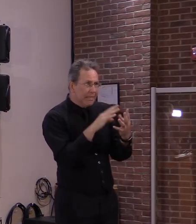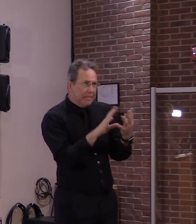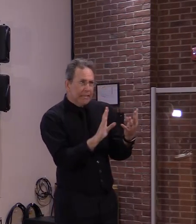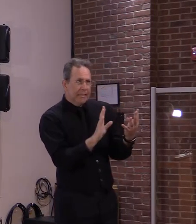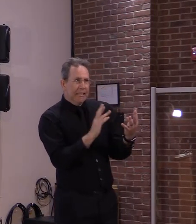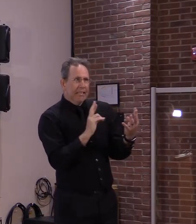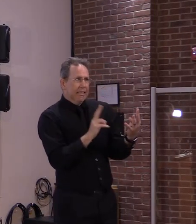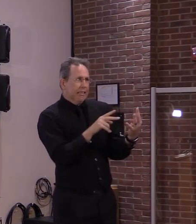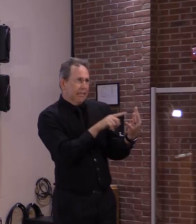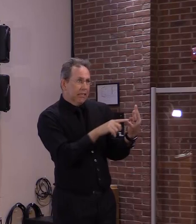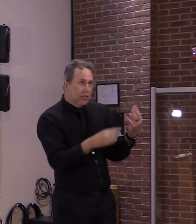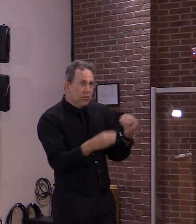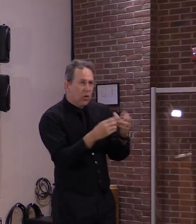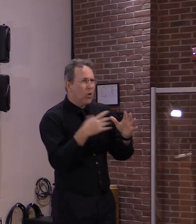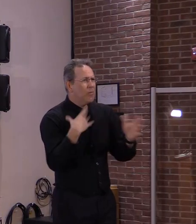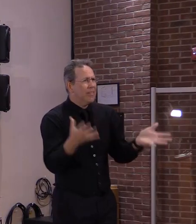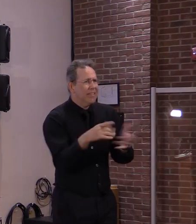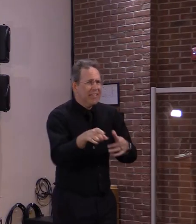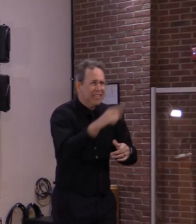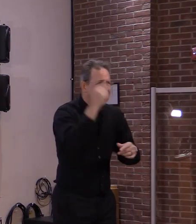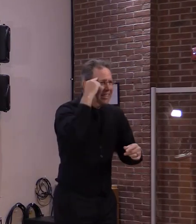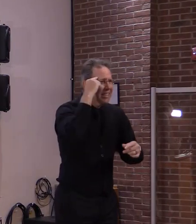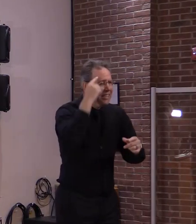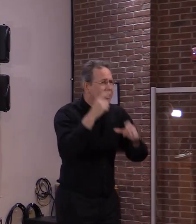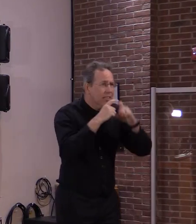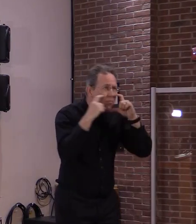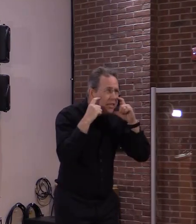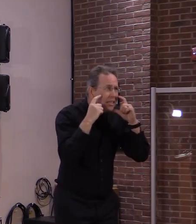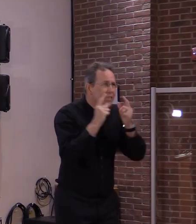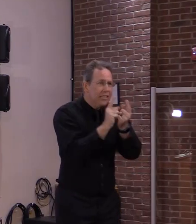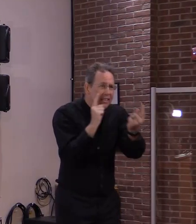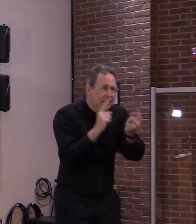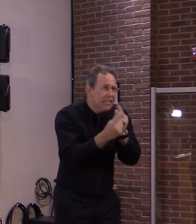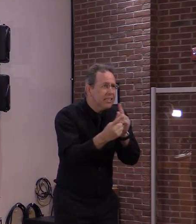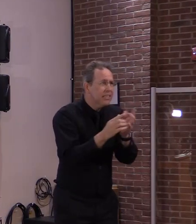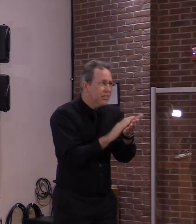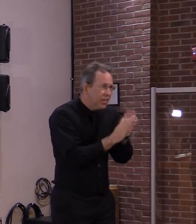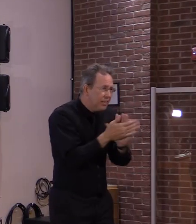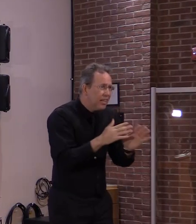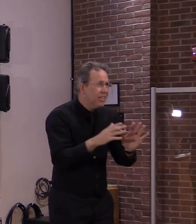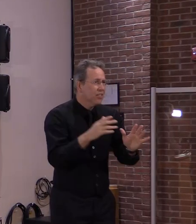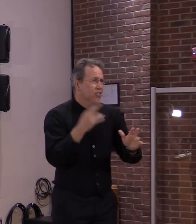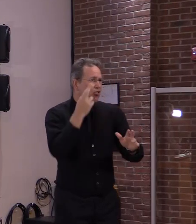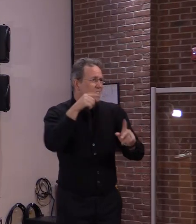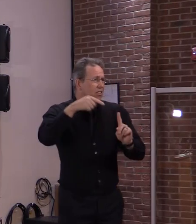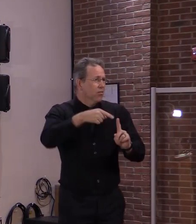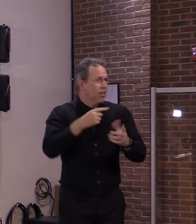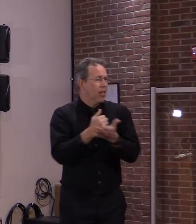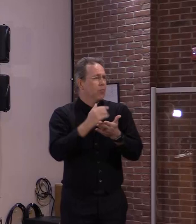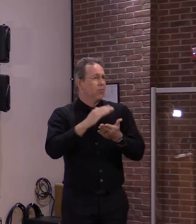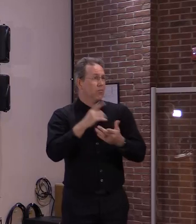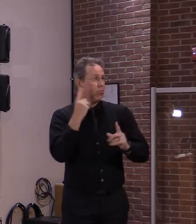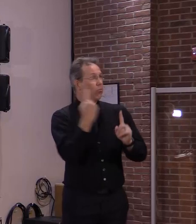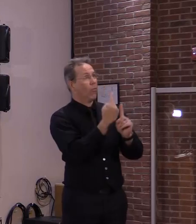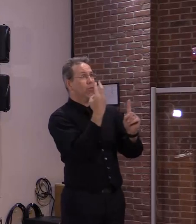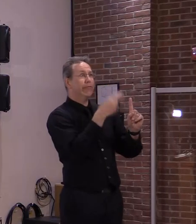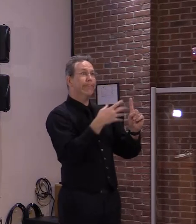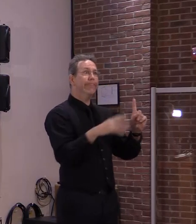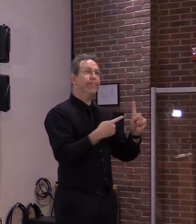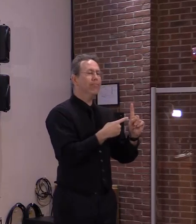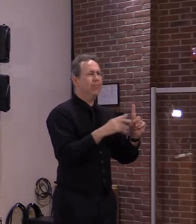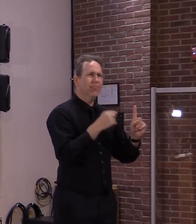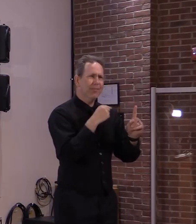So that's why I don't believe it can just be that factor. We have had some nice weather